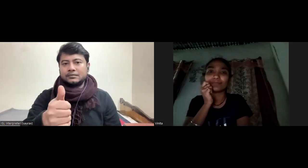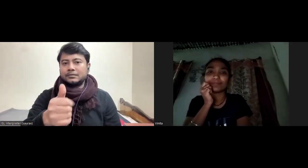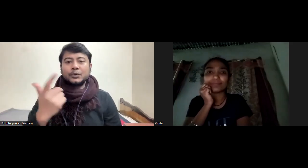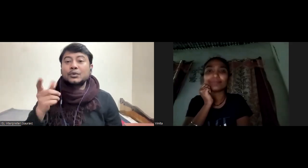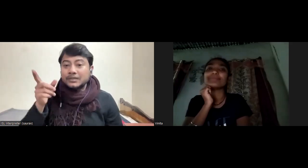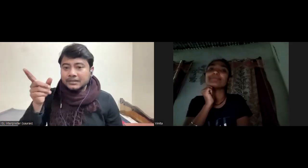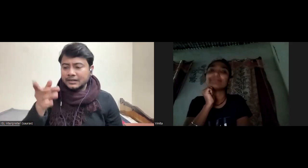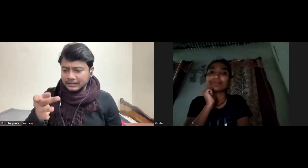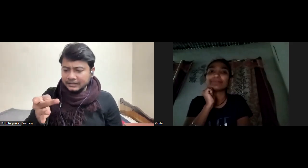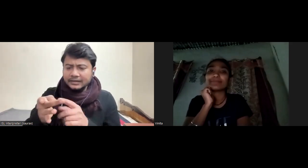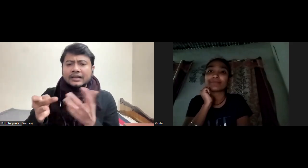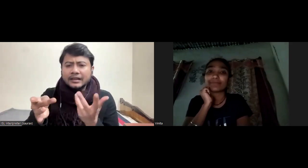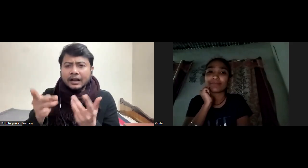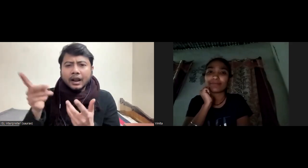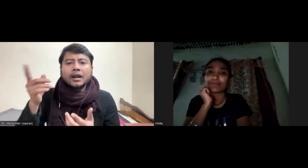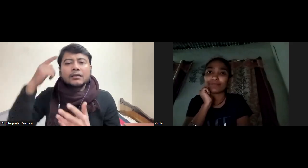Vinita.